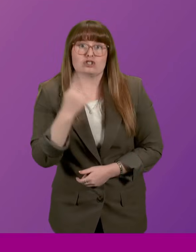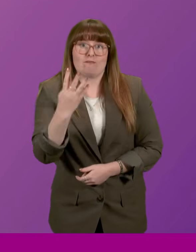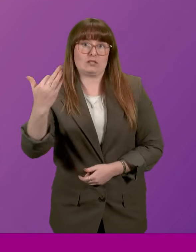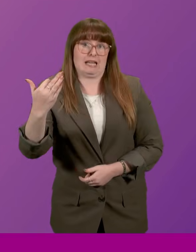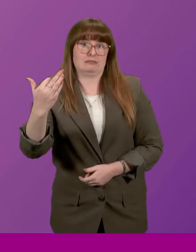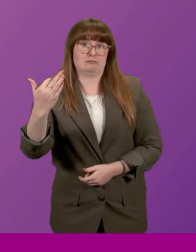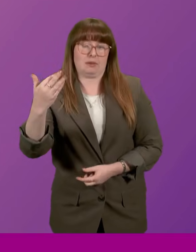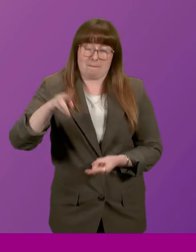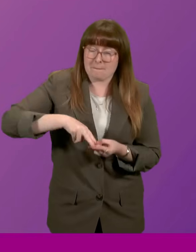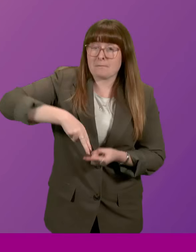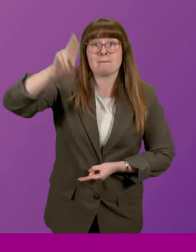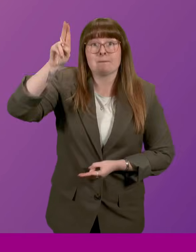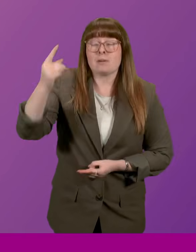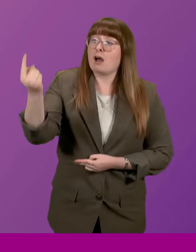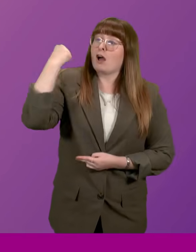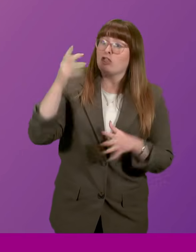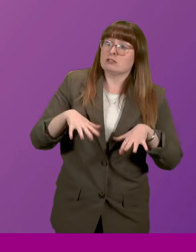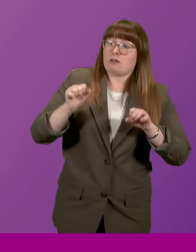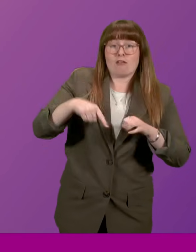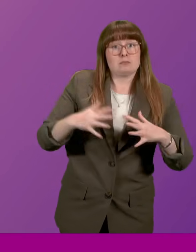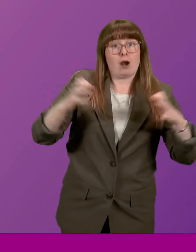155,849. And at the start of this Parliament, there were